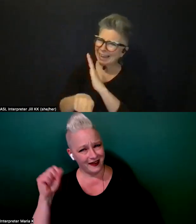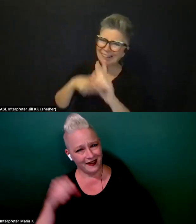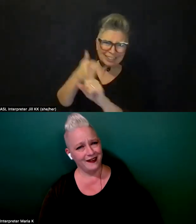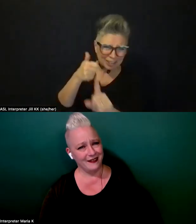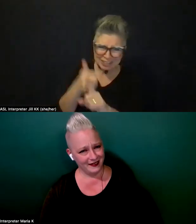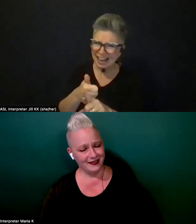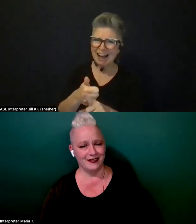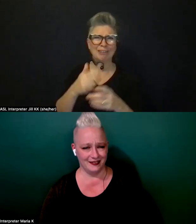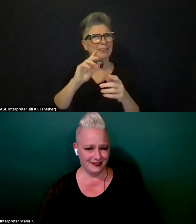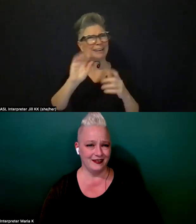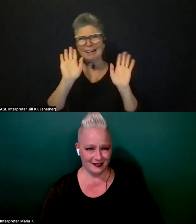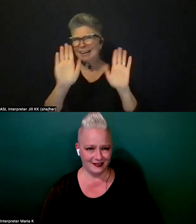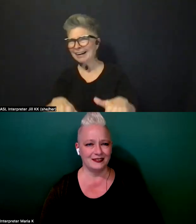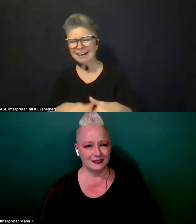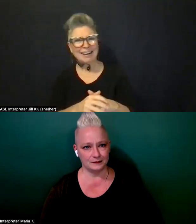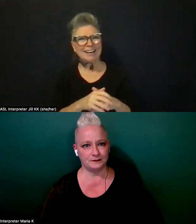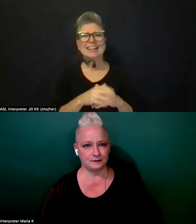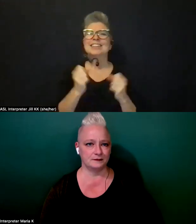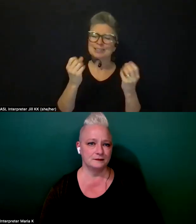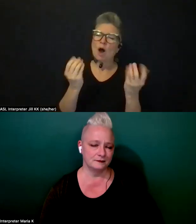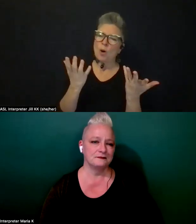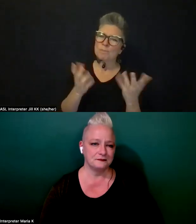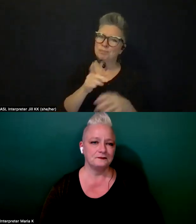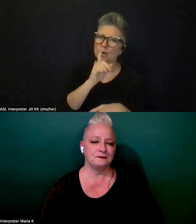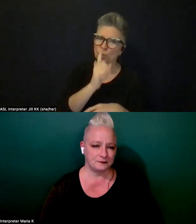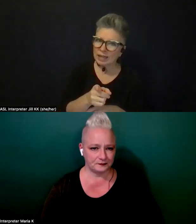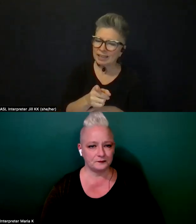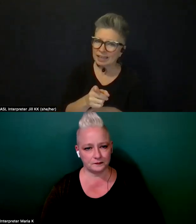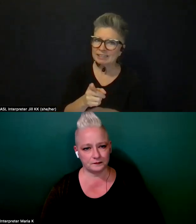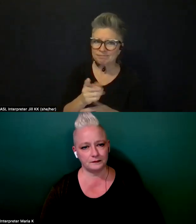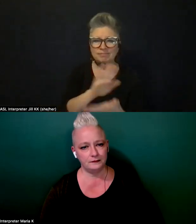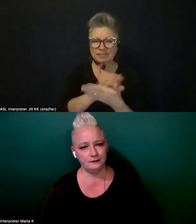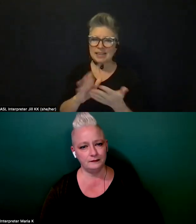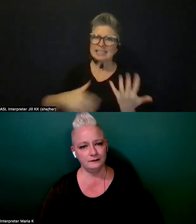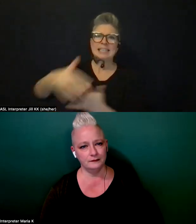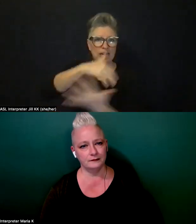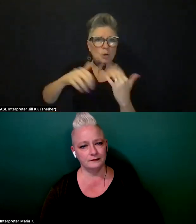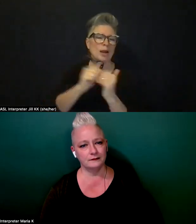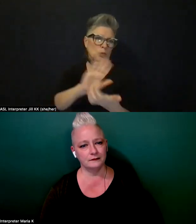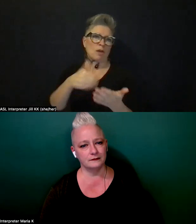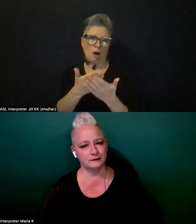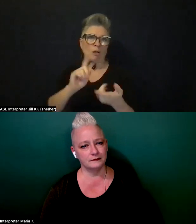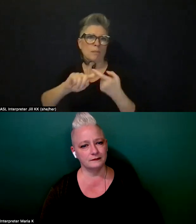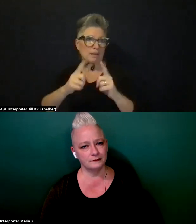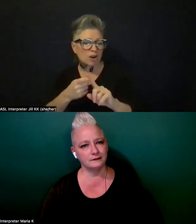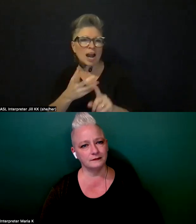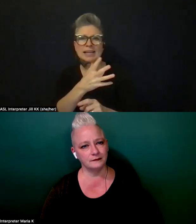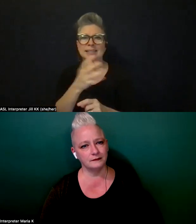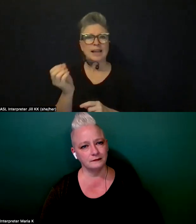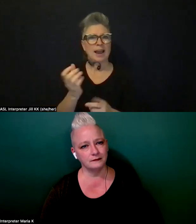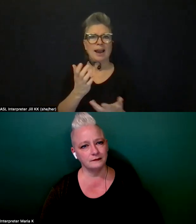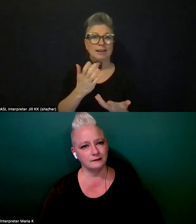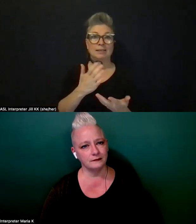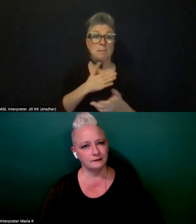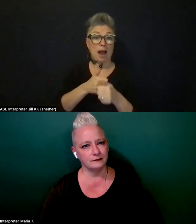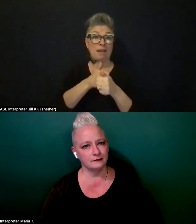week 4. But it's really fun and nice to interact with all my friends and my